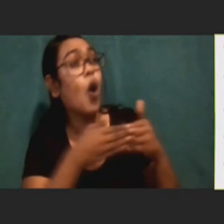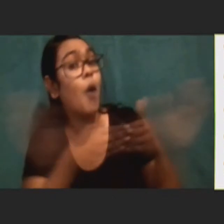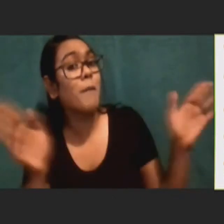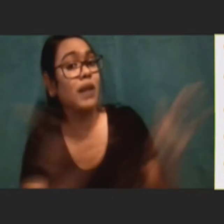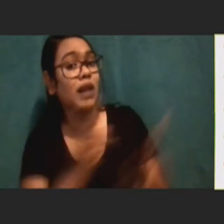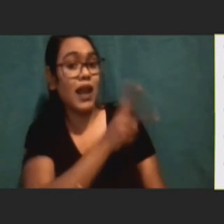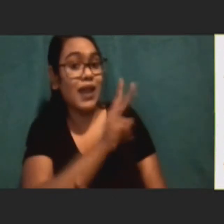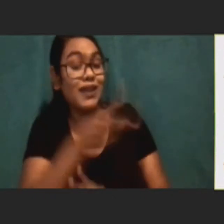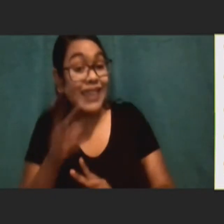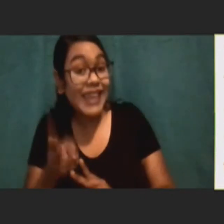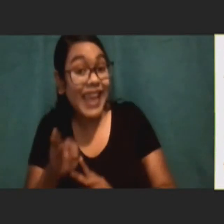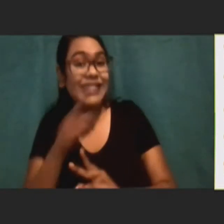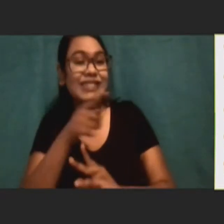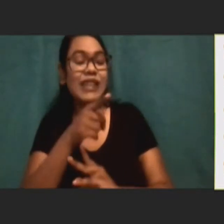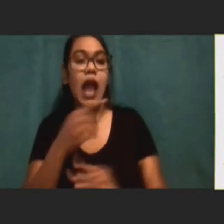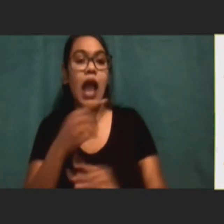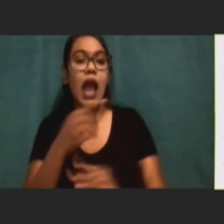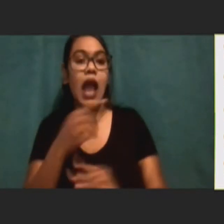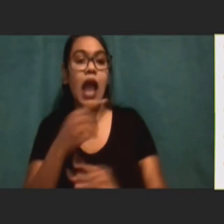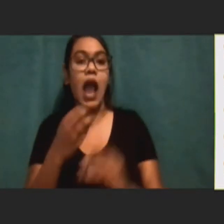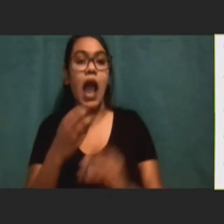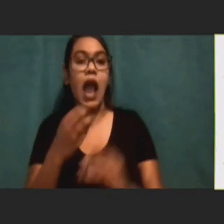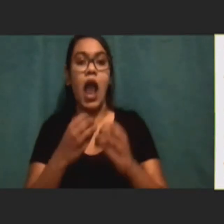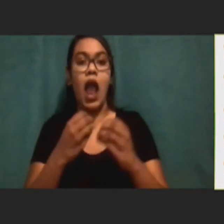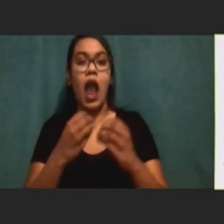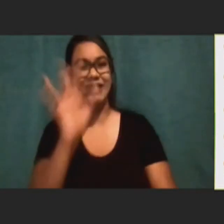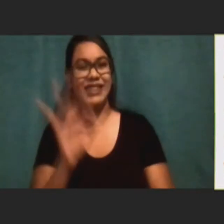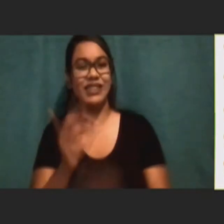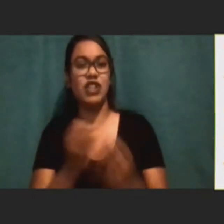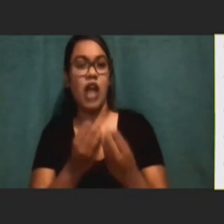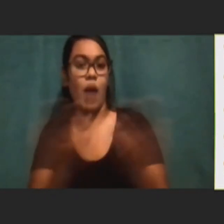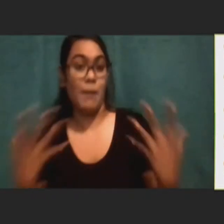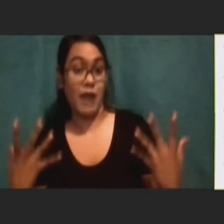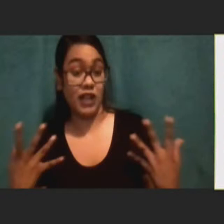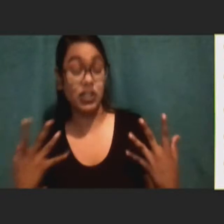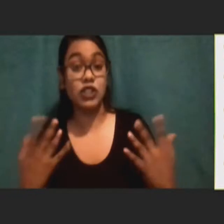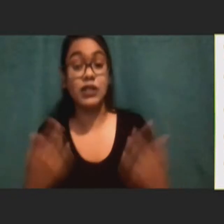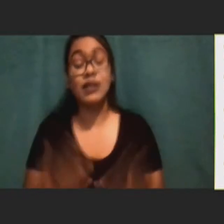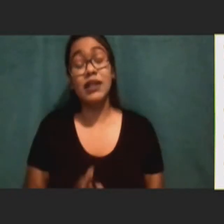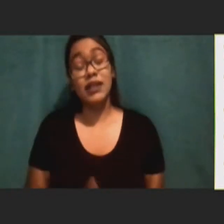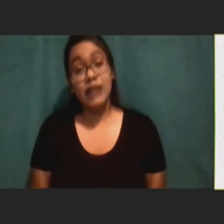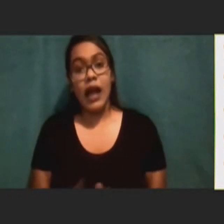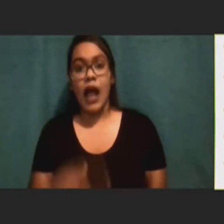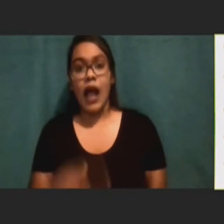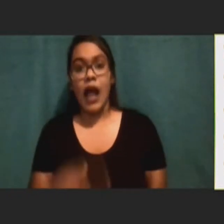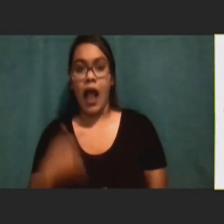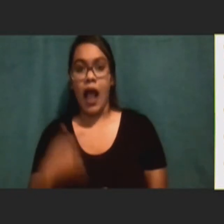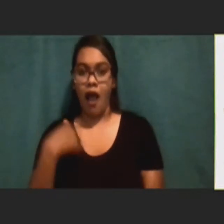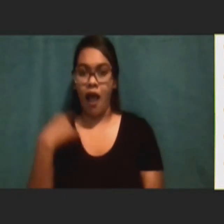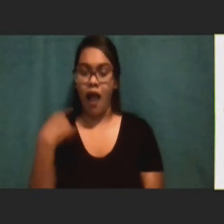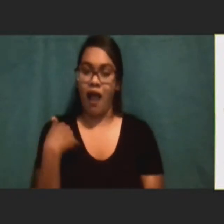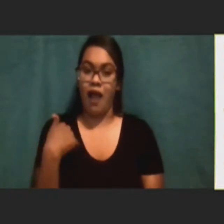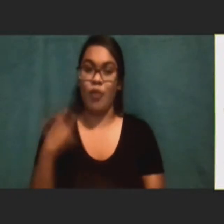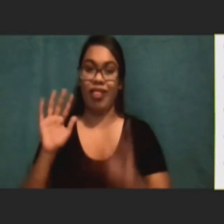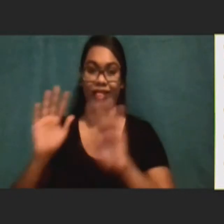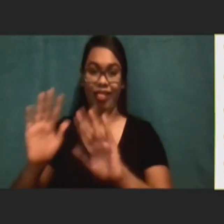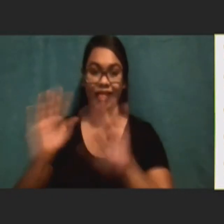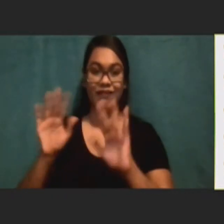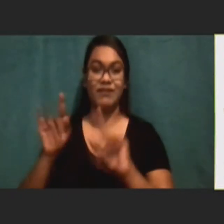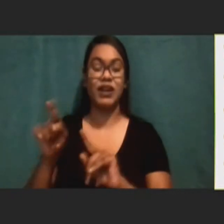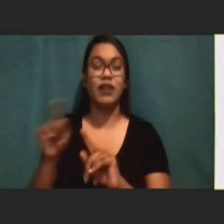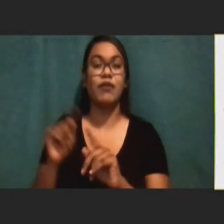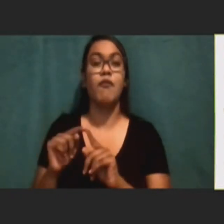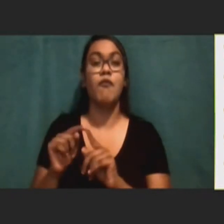lifted and whether we are engaging. I think really we leave that to the motive.